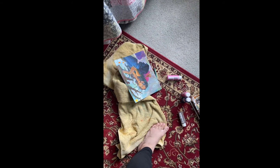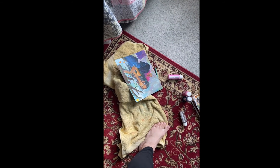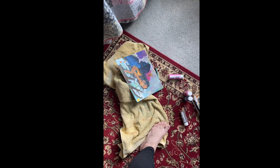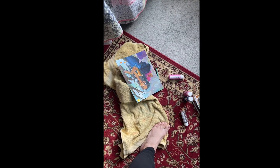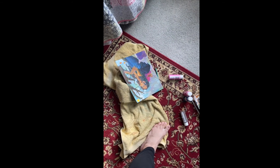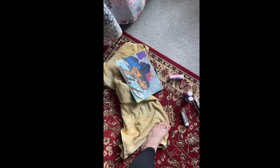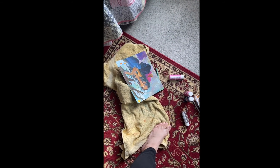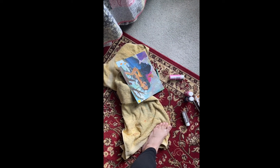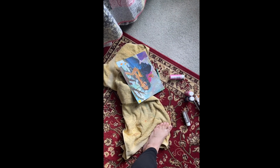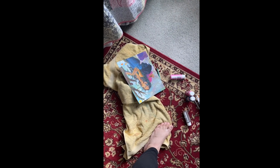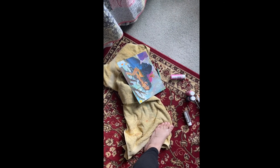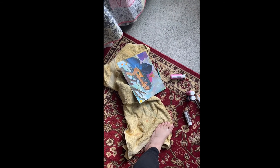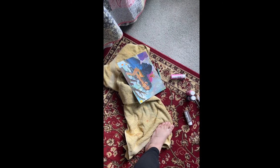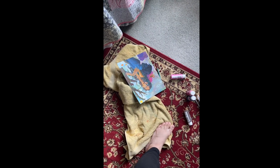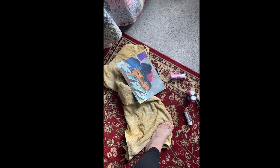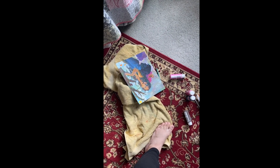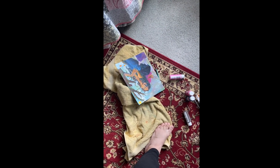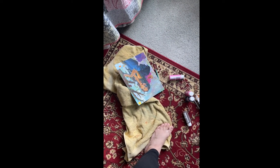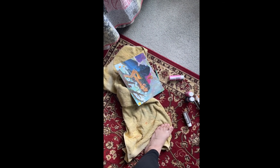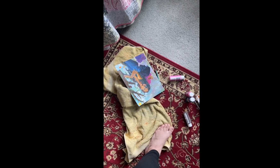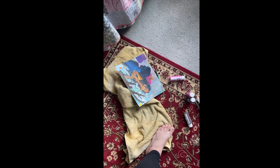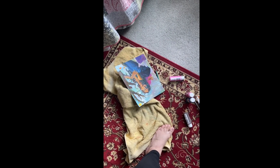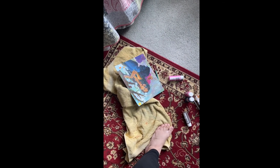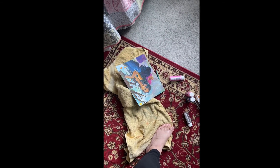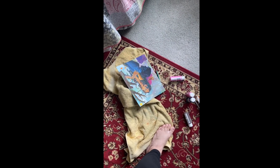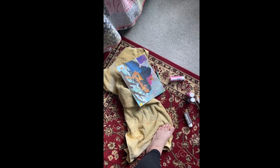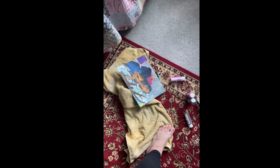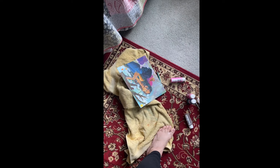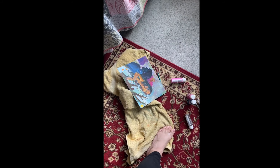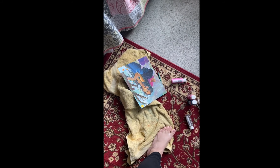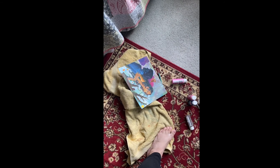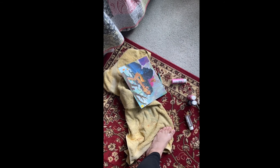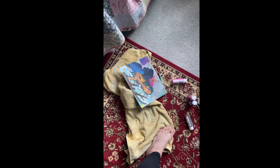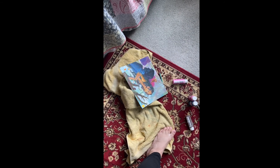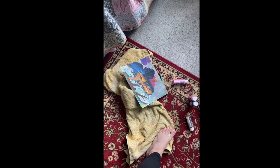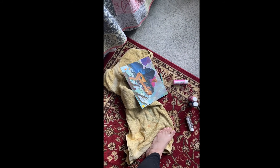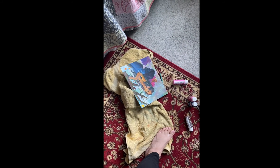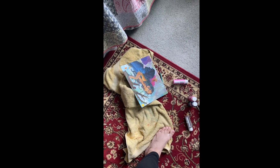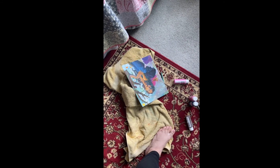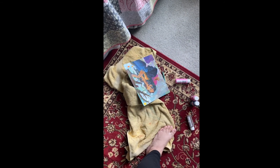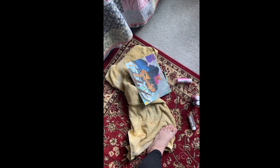Oh. So then I decided to cue it in Spanish and then make it.